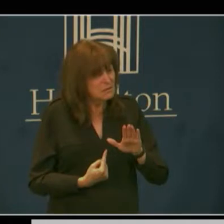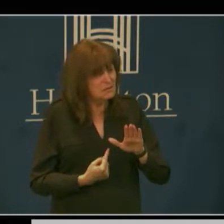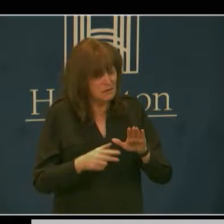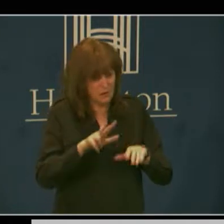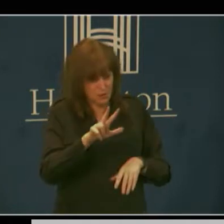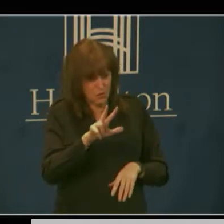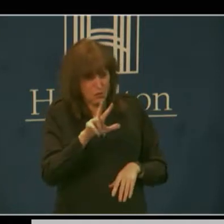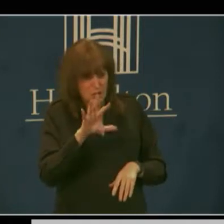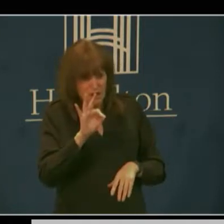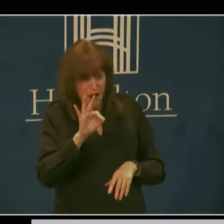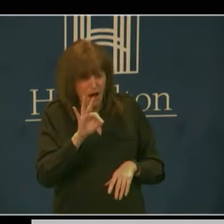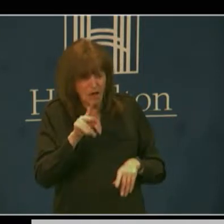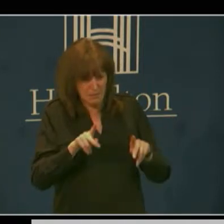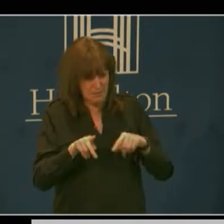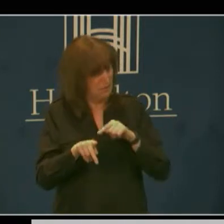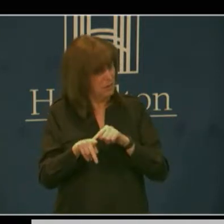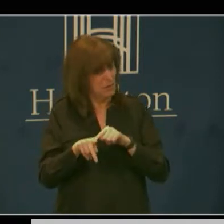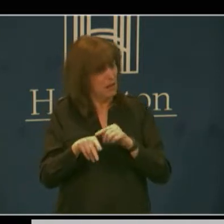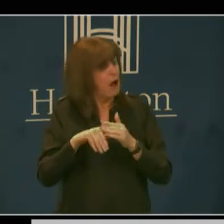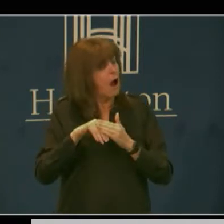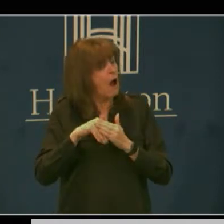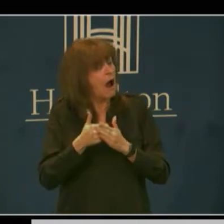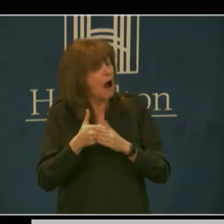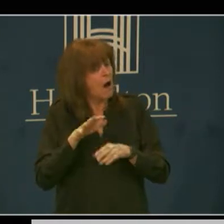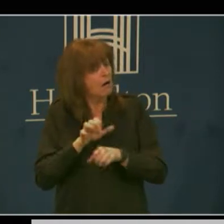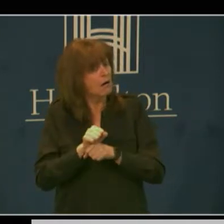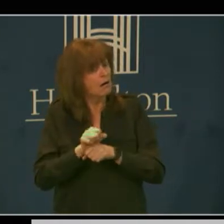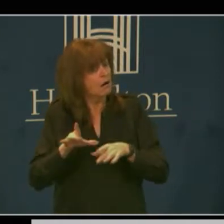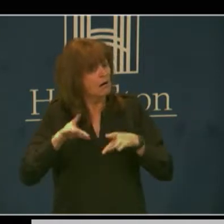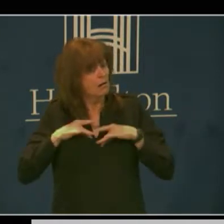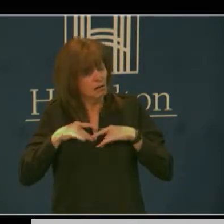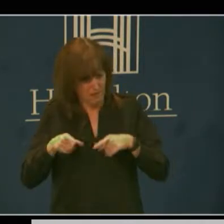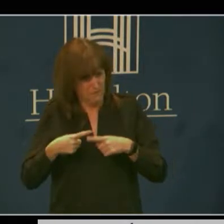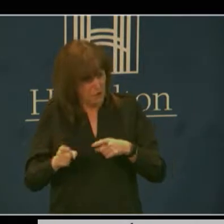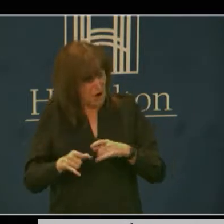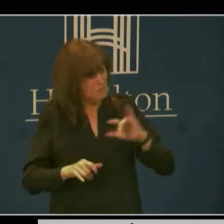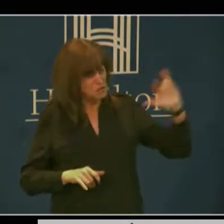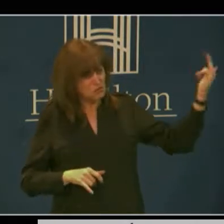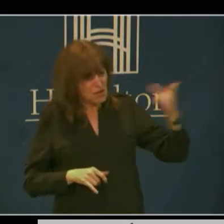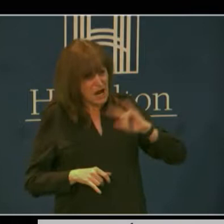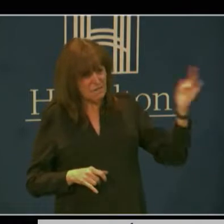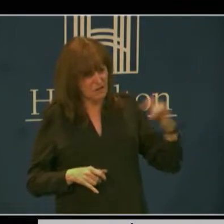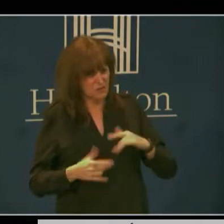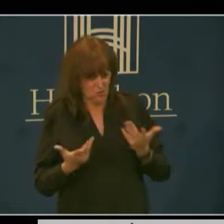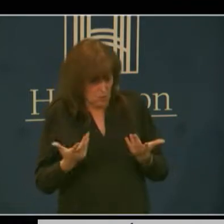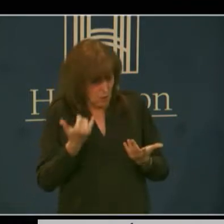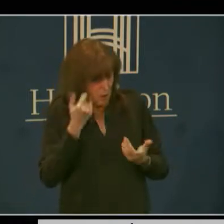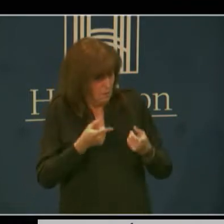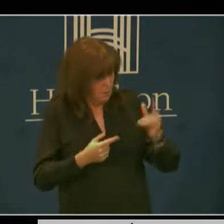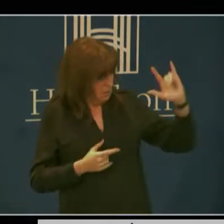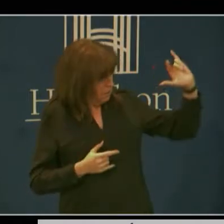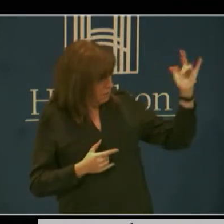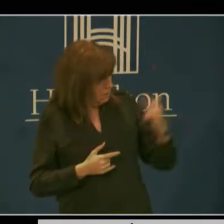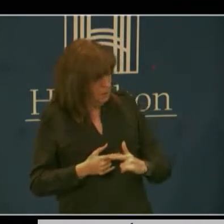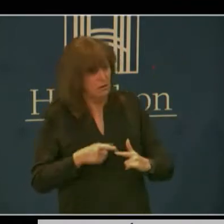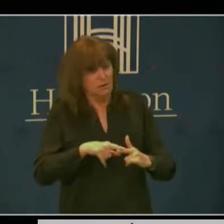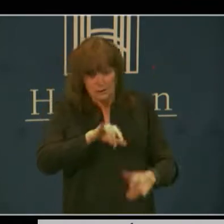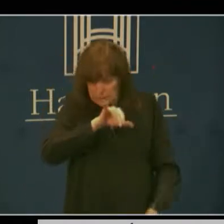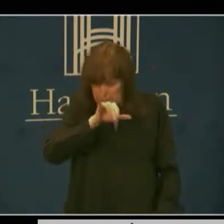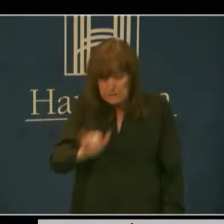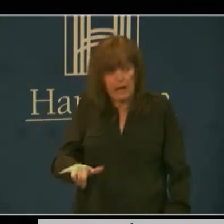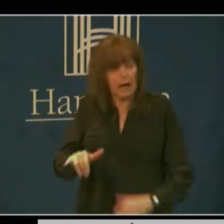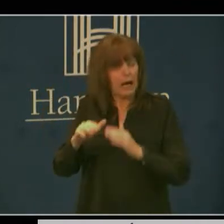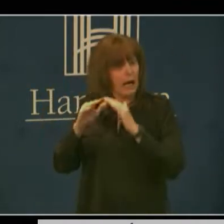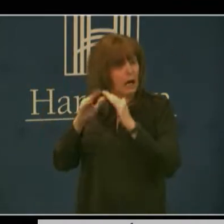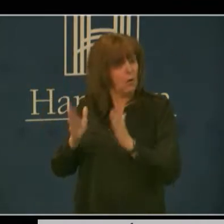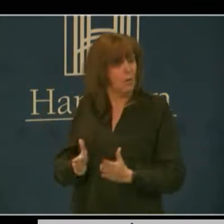why self-isolation after travel is very important. And as of midnight tonight, you can quote the Quarantine Act, which I'm sure 2 weeks ago none